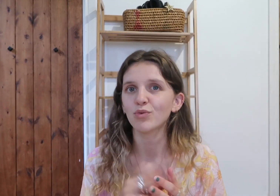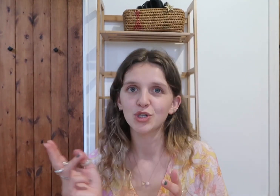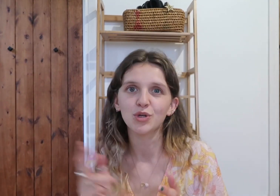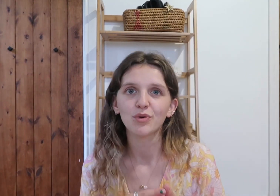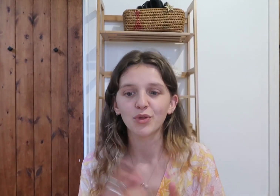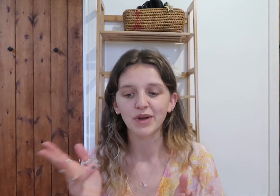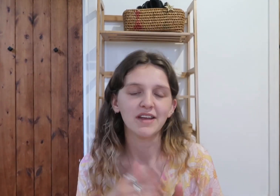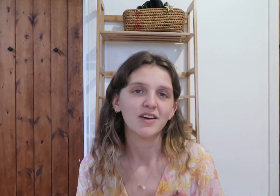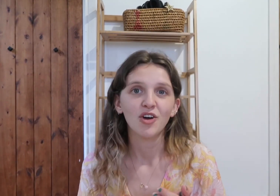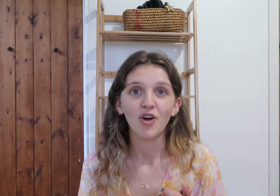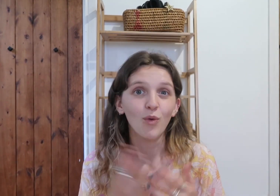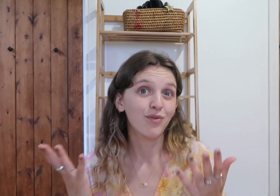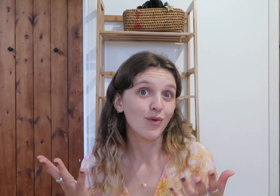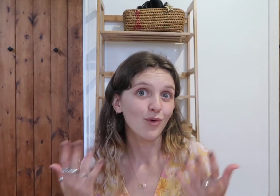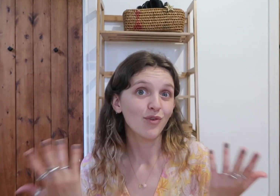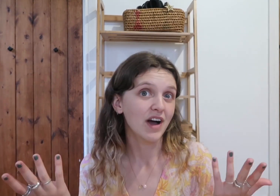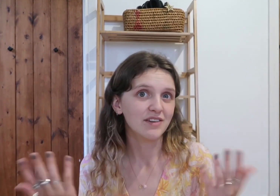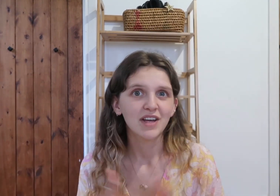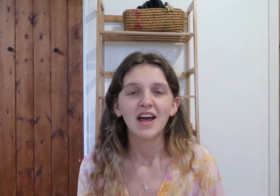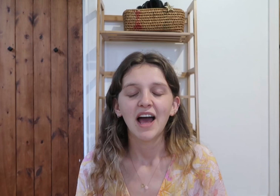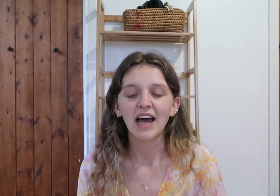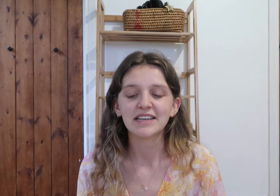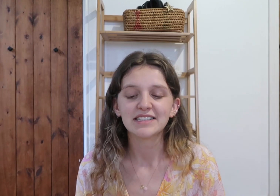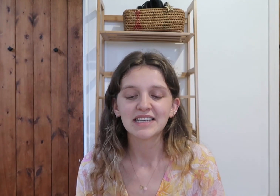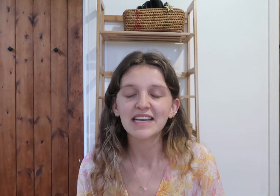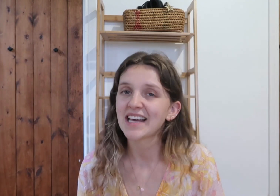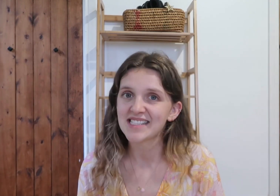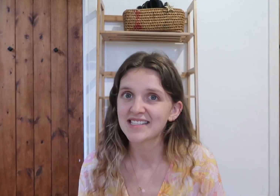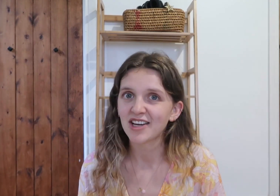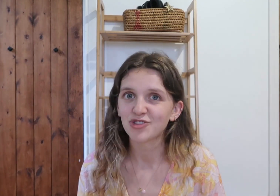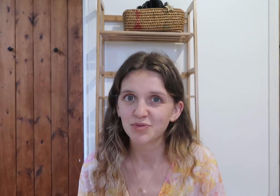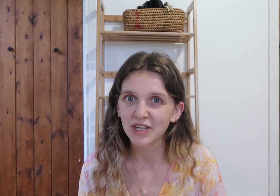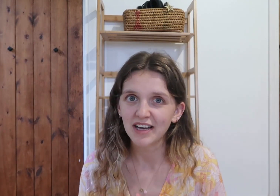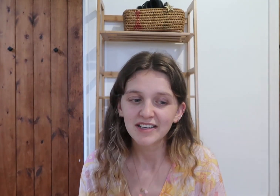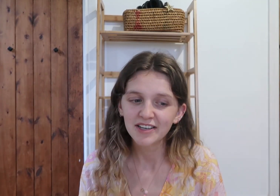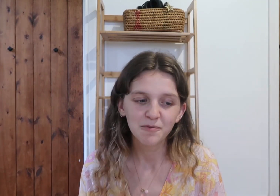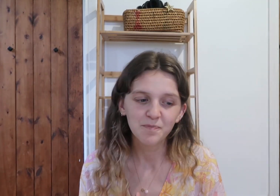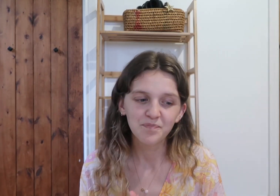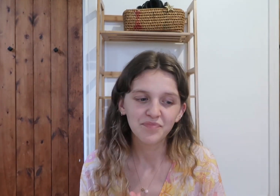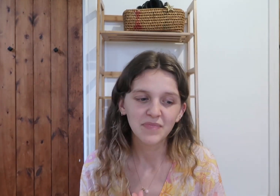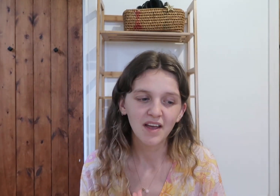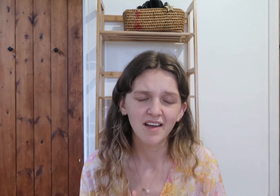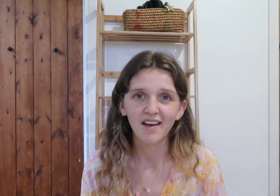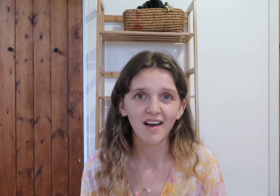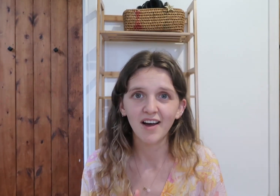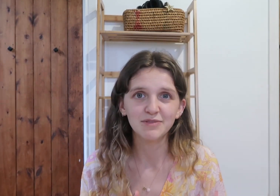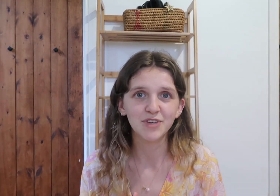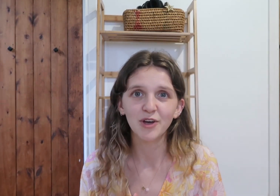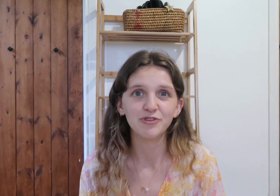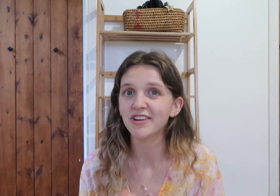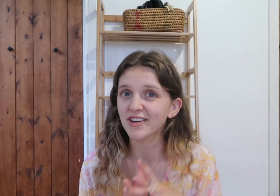2 or 3 or 4 or 5, and it gets easier, trust me. Like I'm no